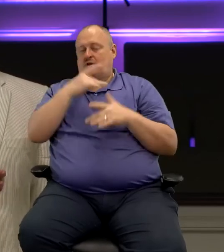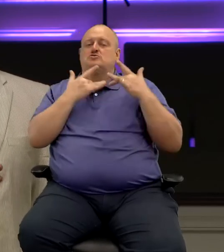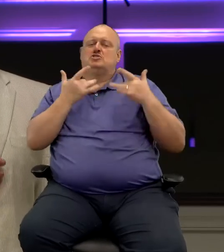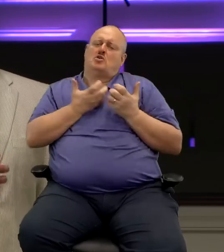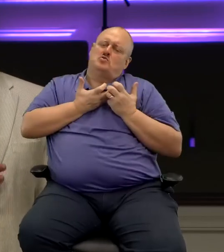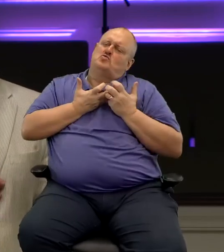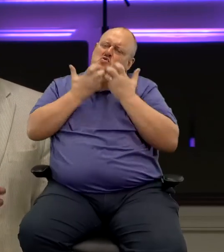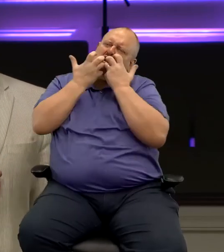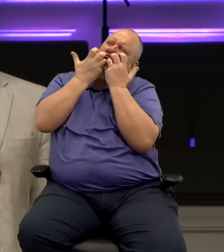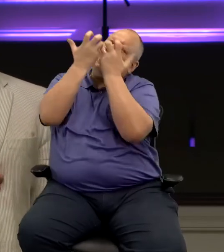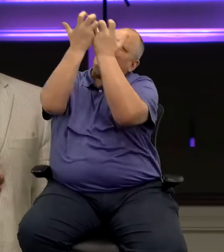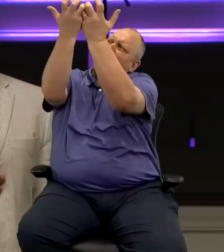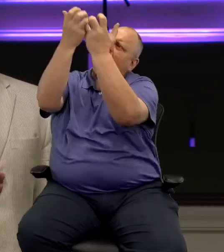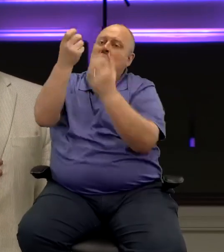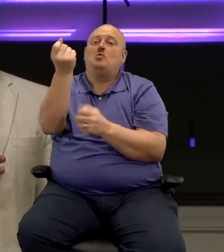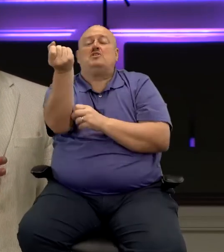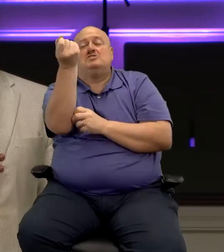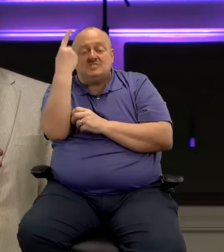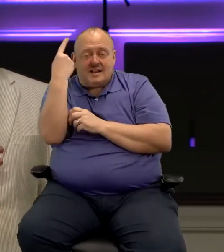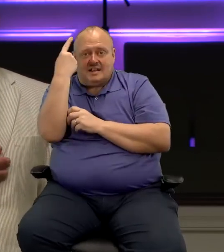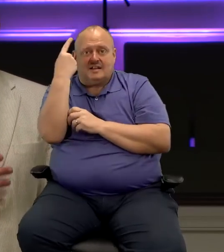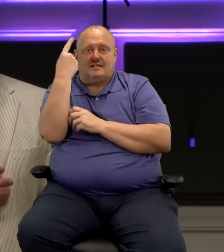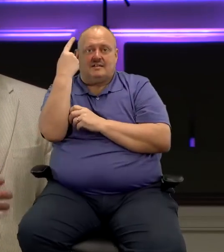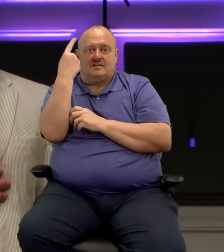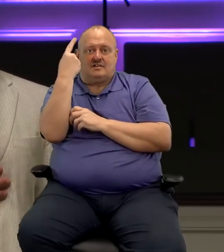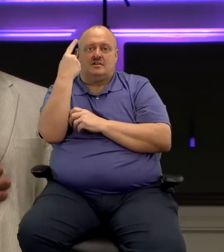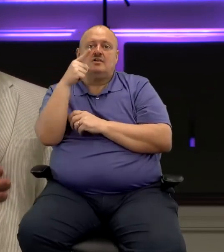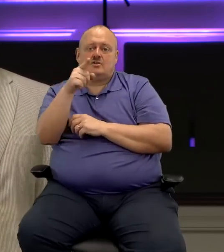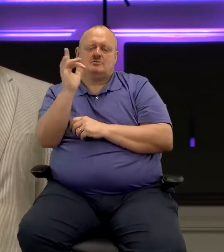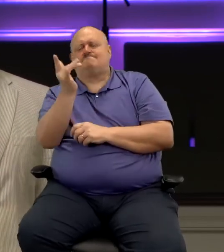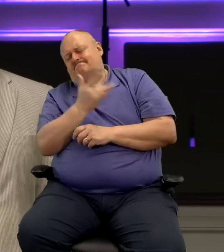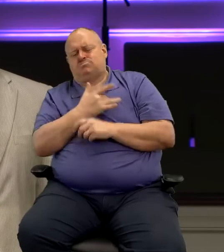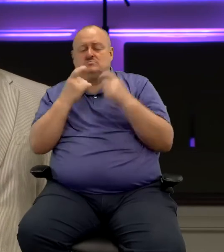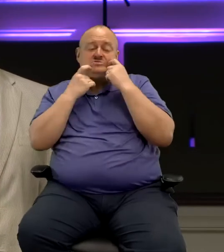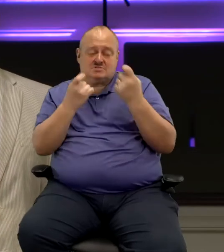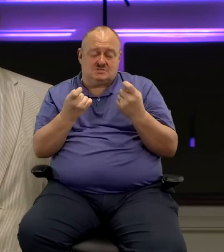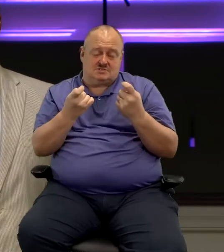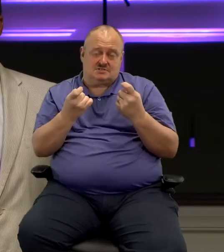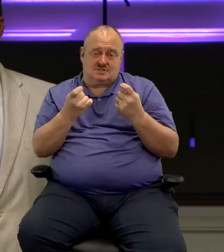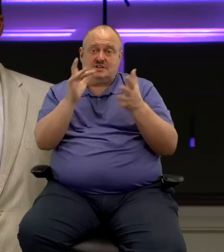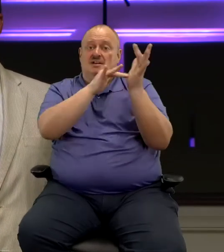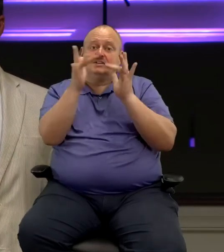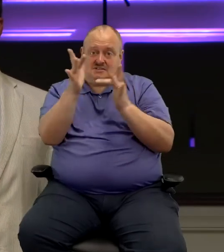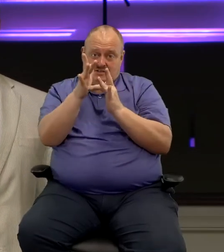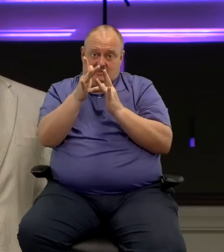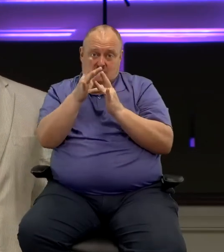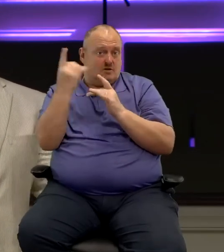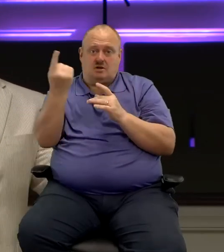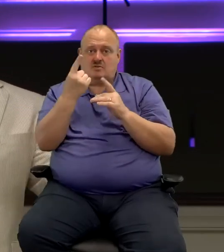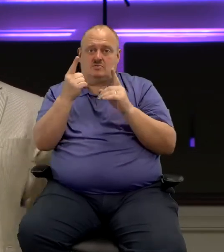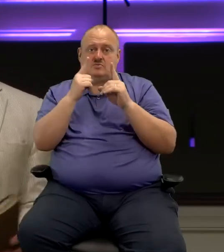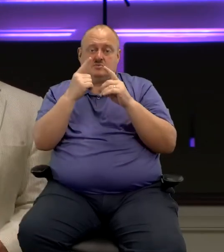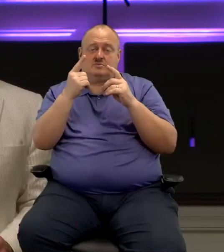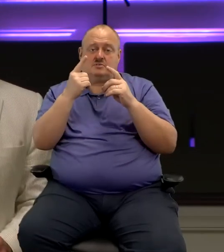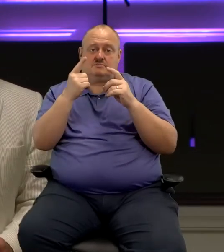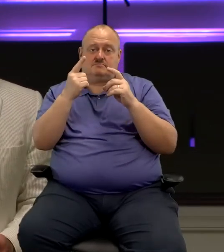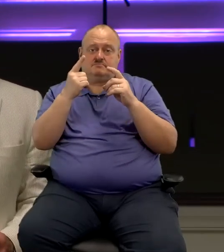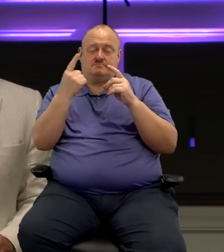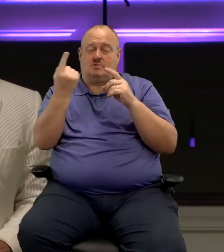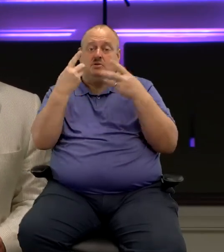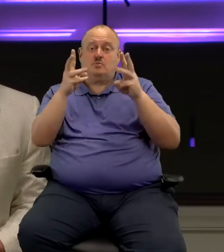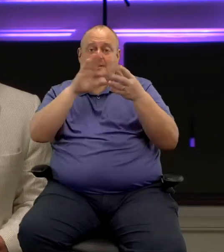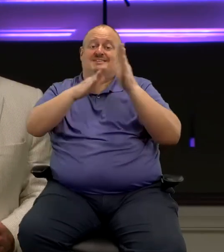crying, that you recognize that you are convicted of your sin and convinced that Jesus is the only answer. So maybe your